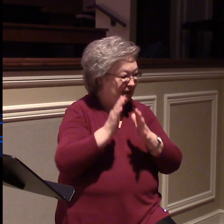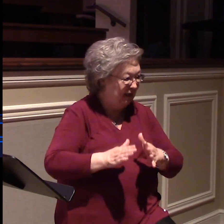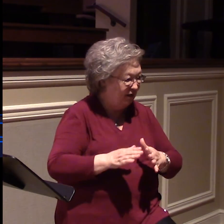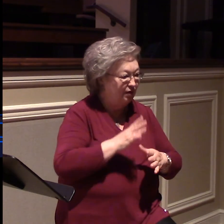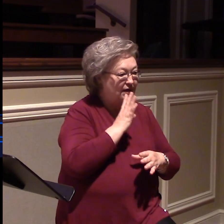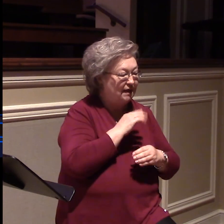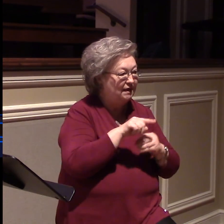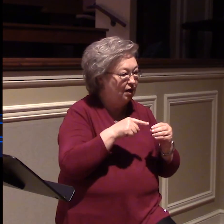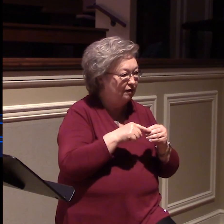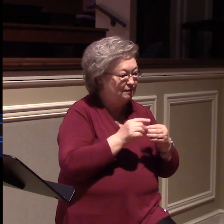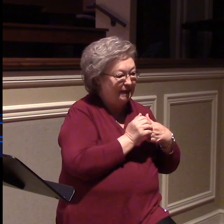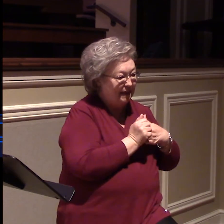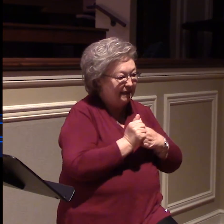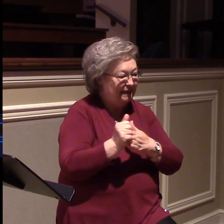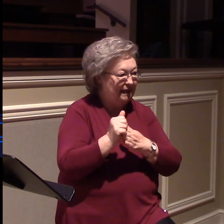into Mogadishu under